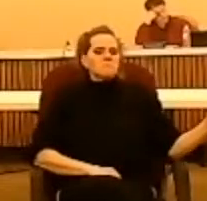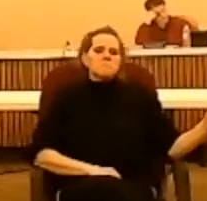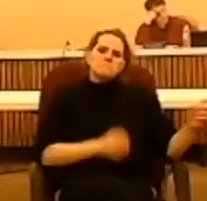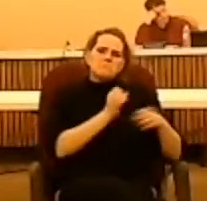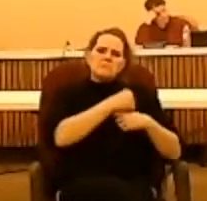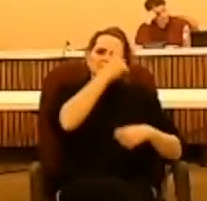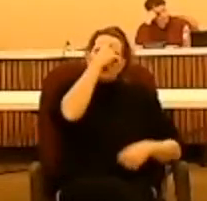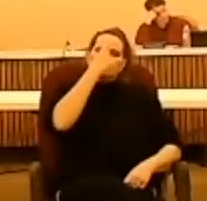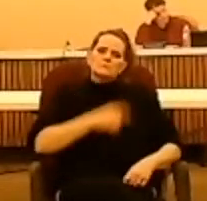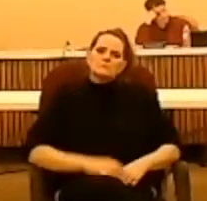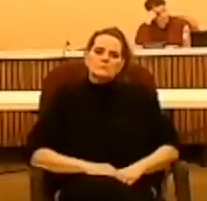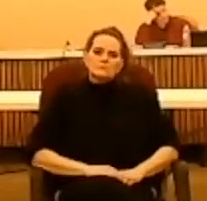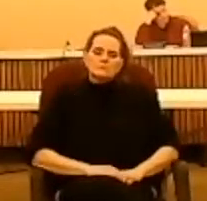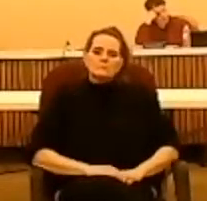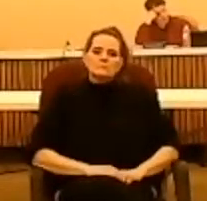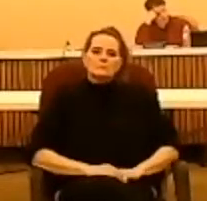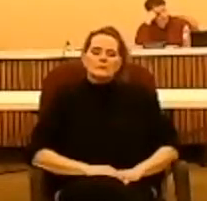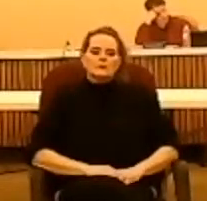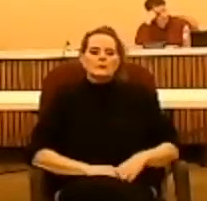sense.